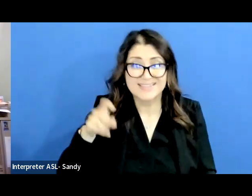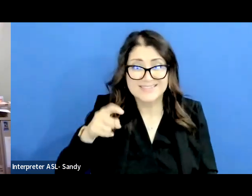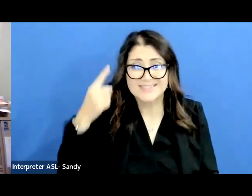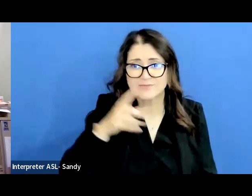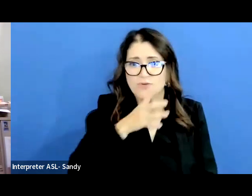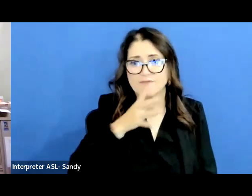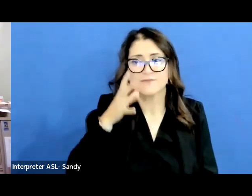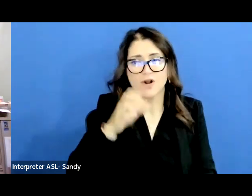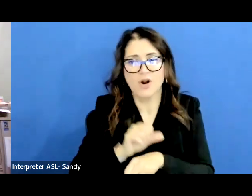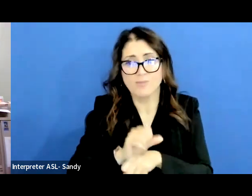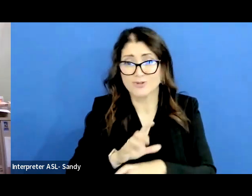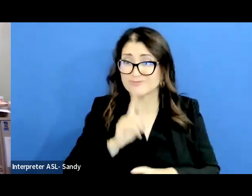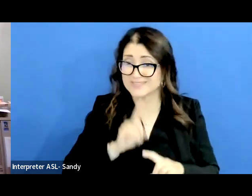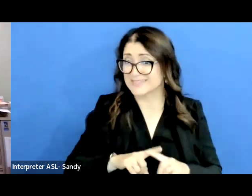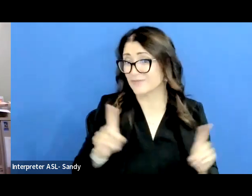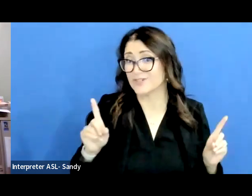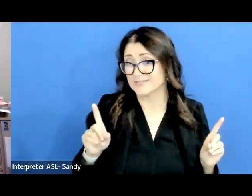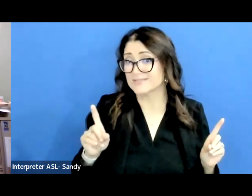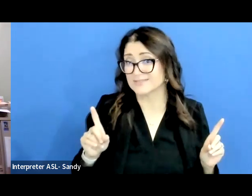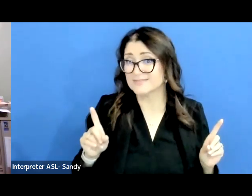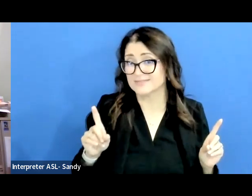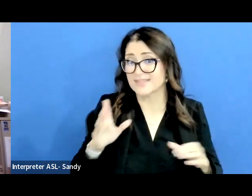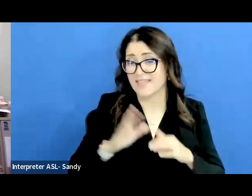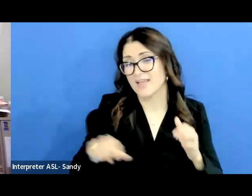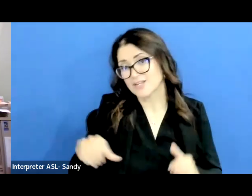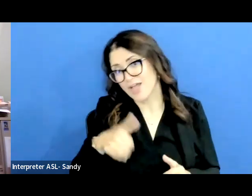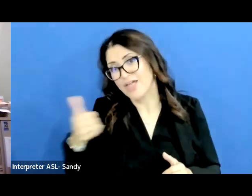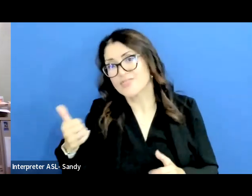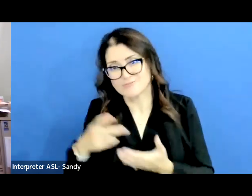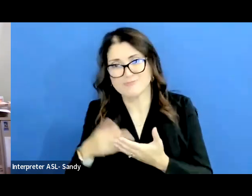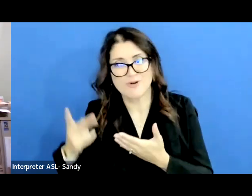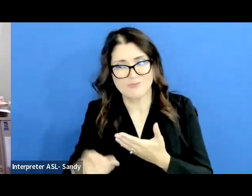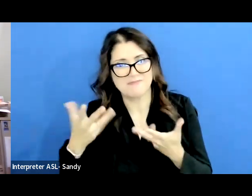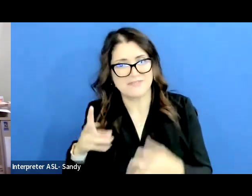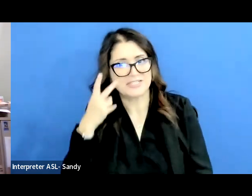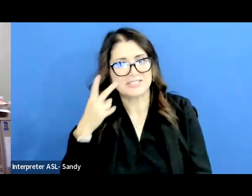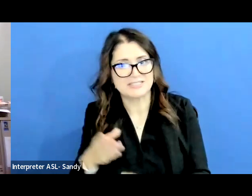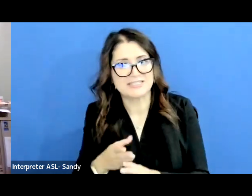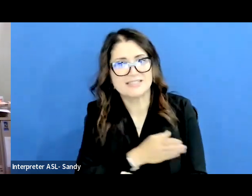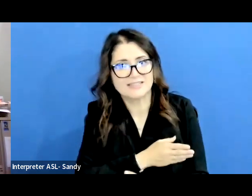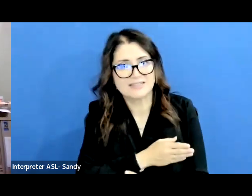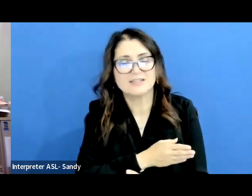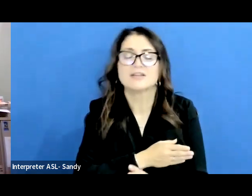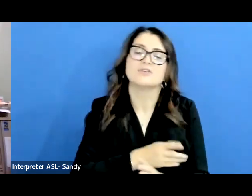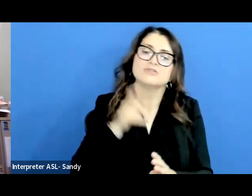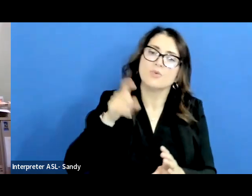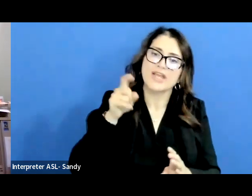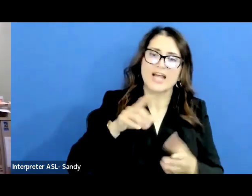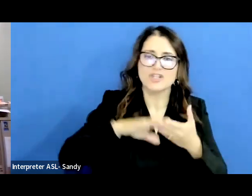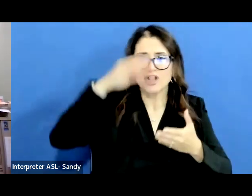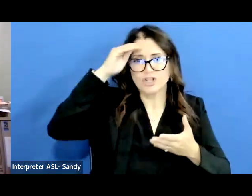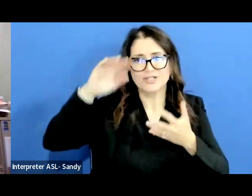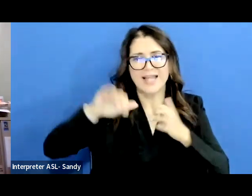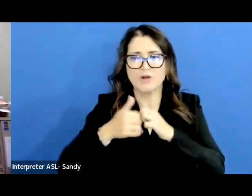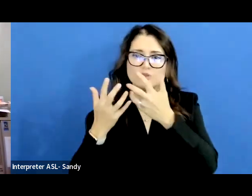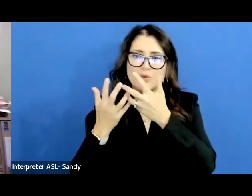workers were very different than other kinds of programs that they'd seen. And so we had to learn to sort of